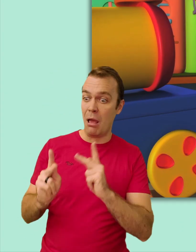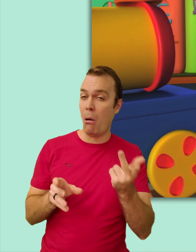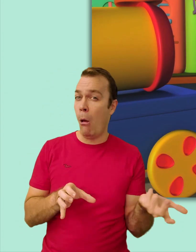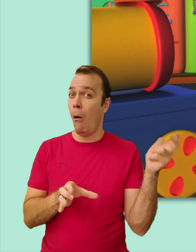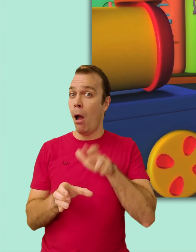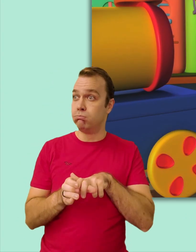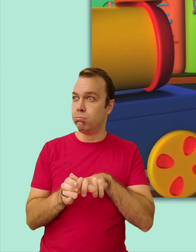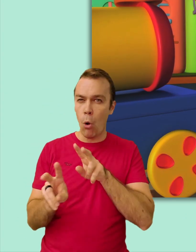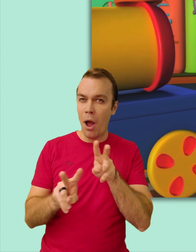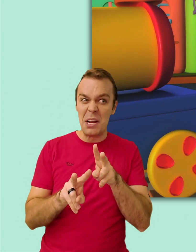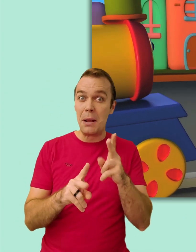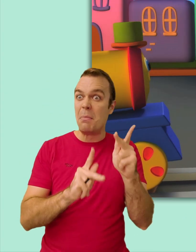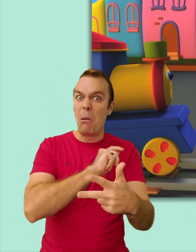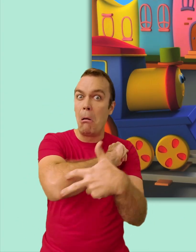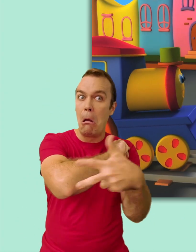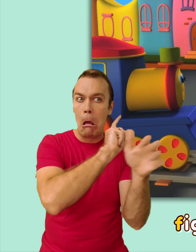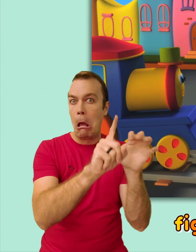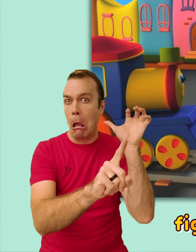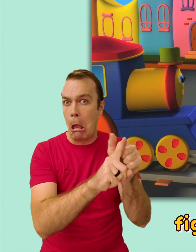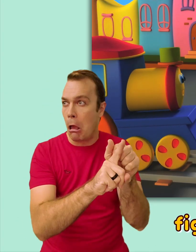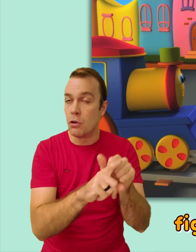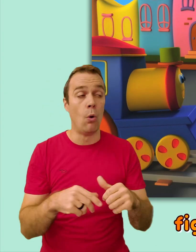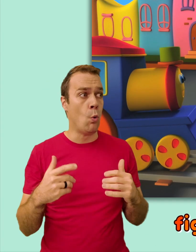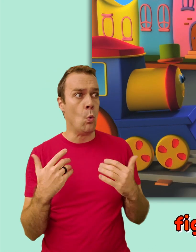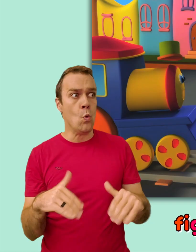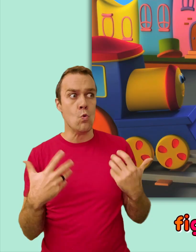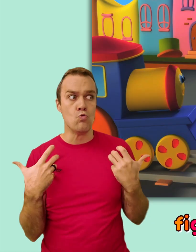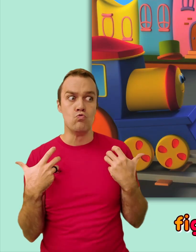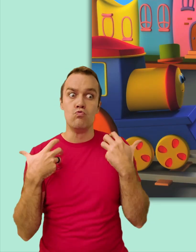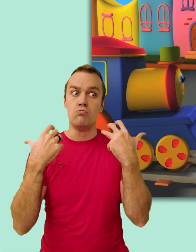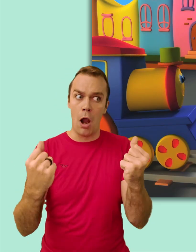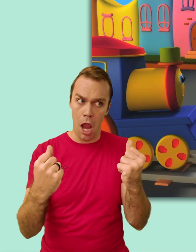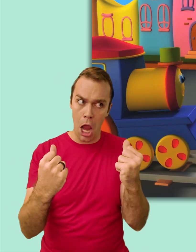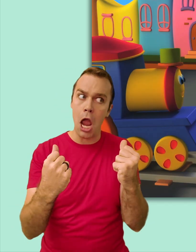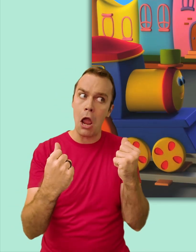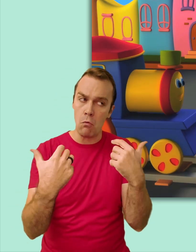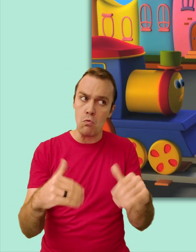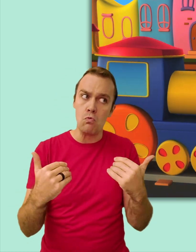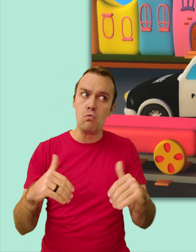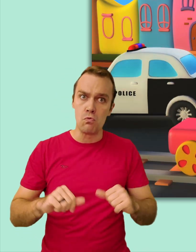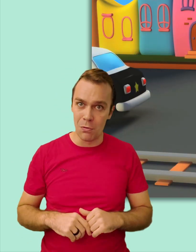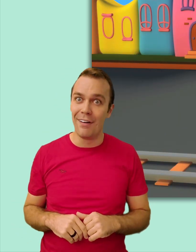catch thieves. That's a brave job, fighting against injustice.